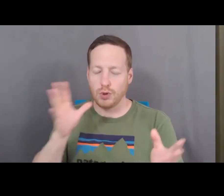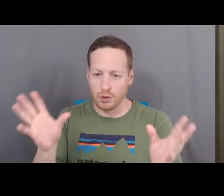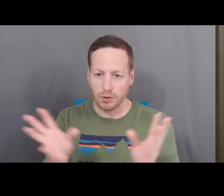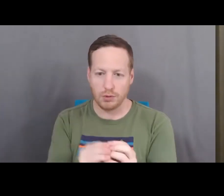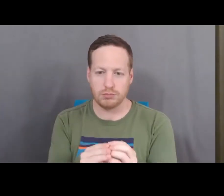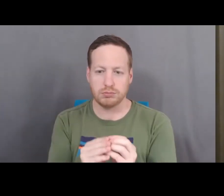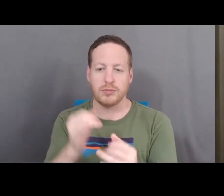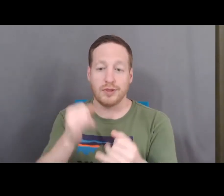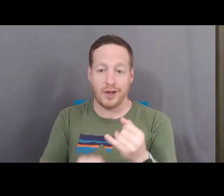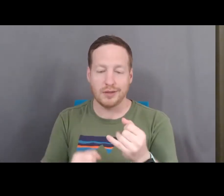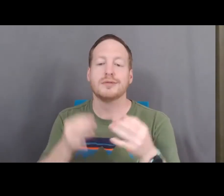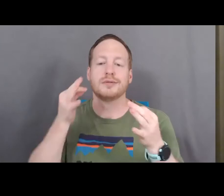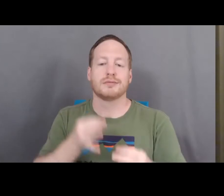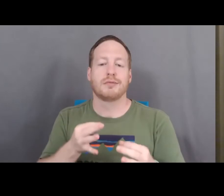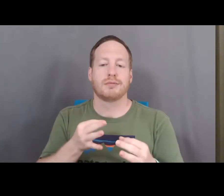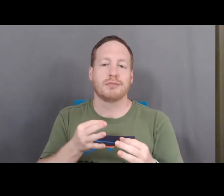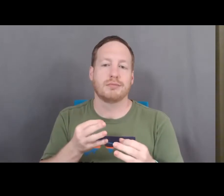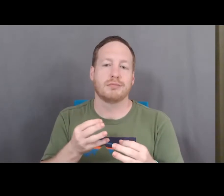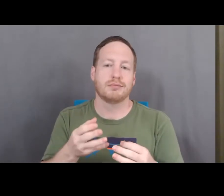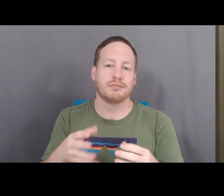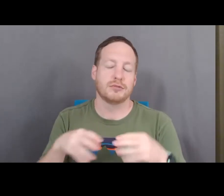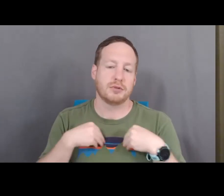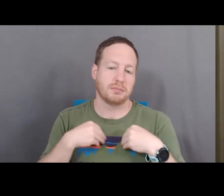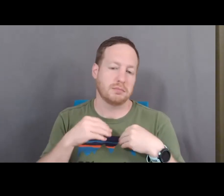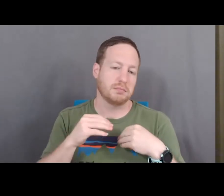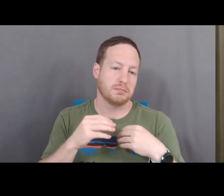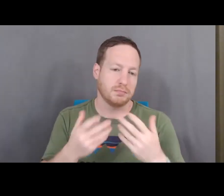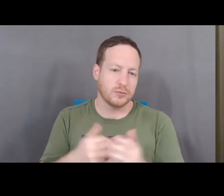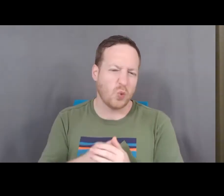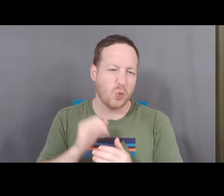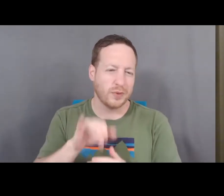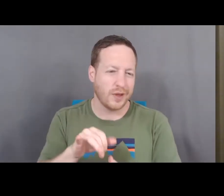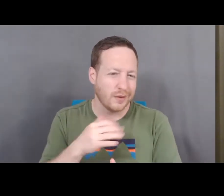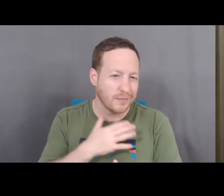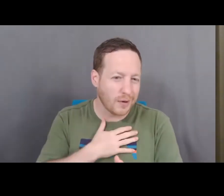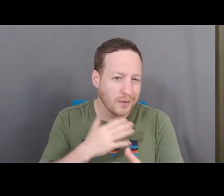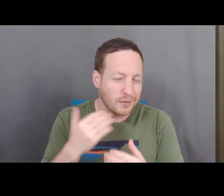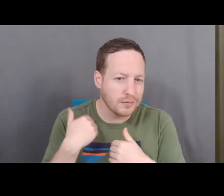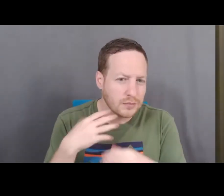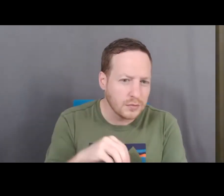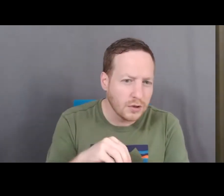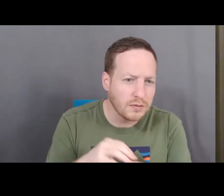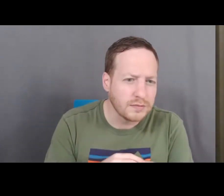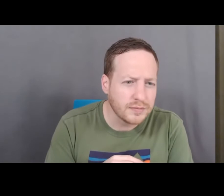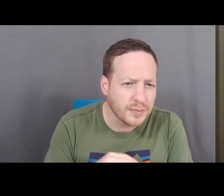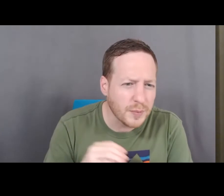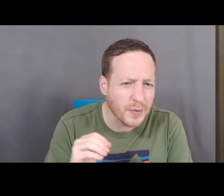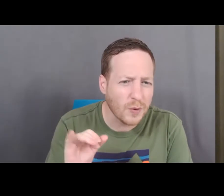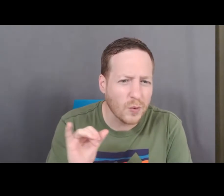resumes and evaluate them, and then we come together and make a decision on hiring. So basically vetting. I've